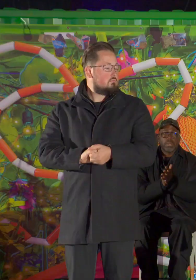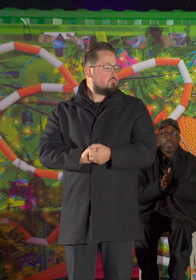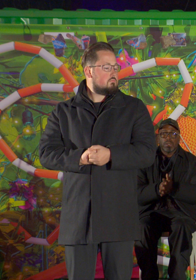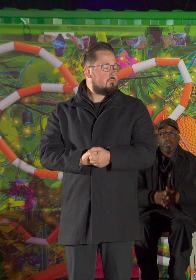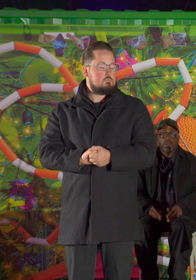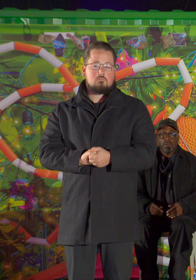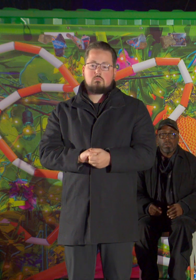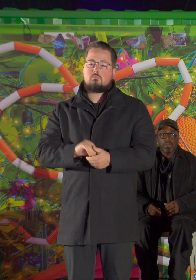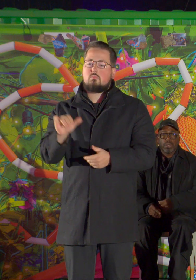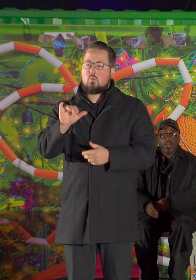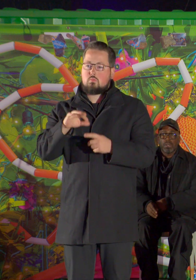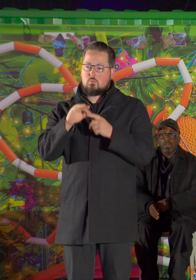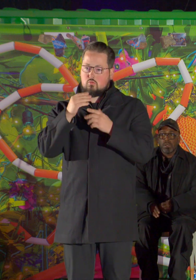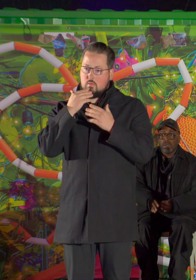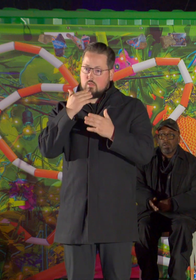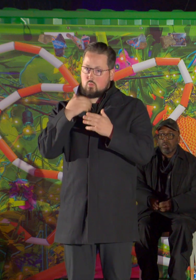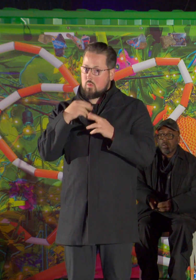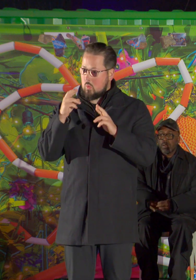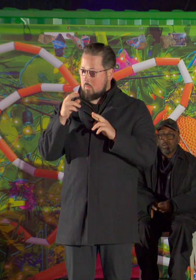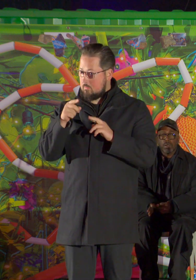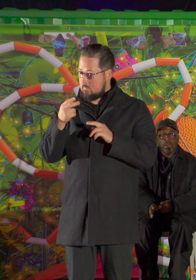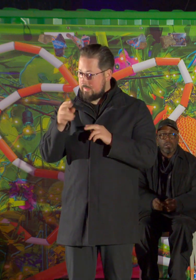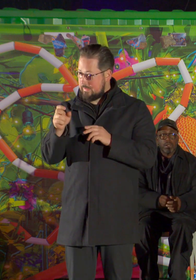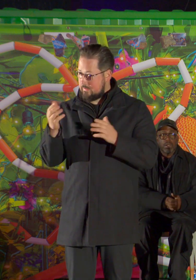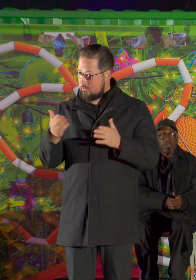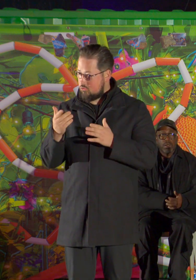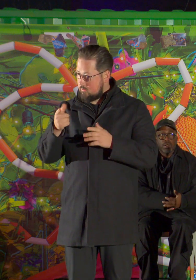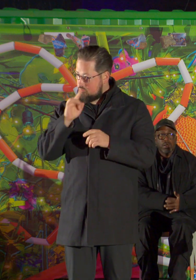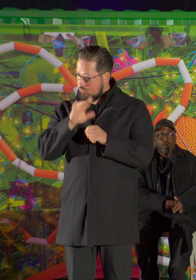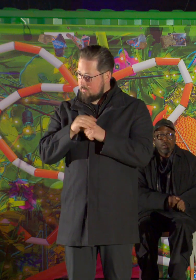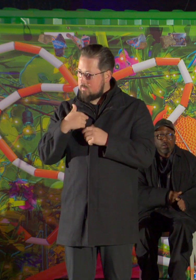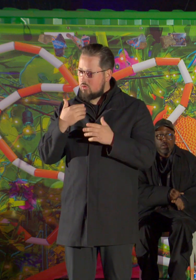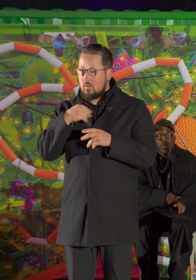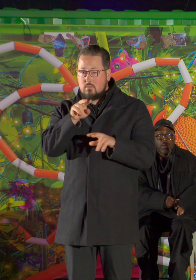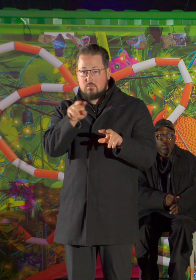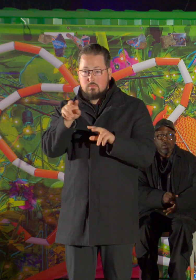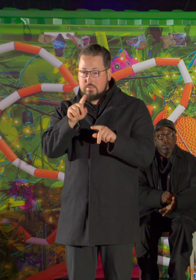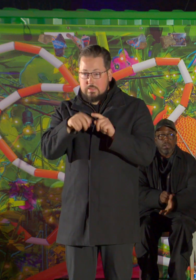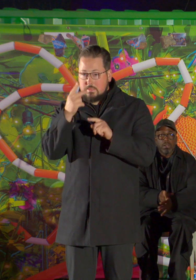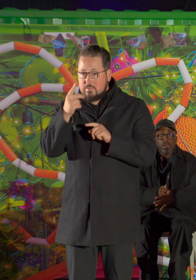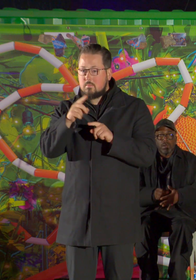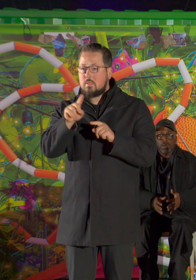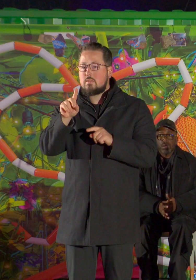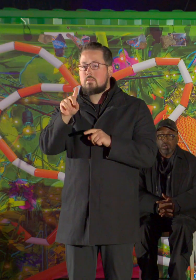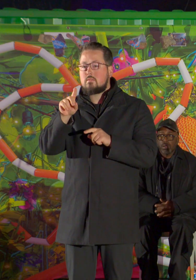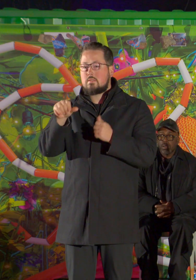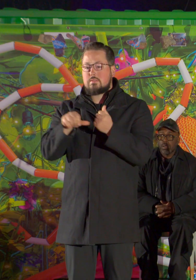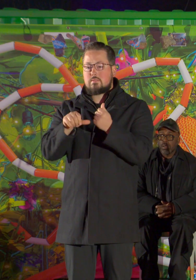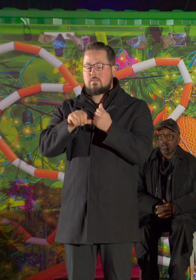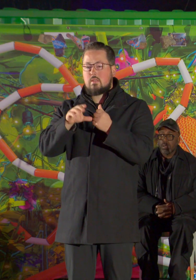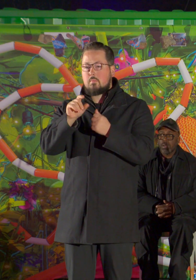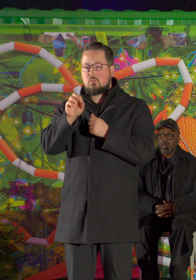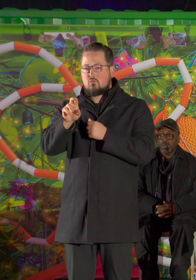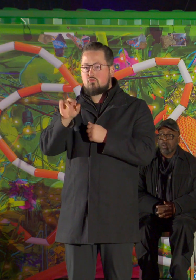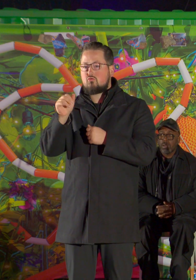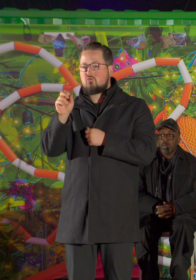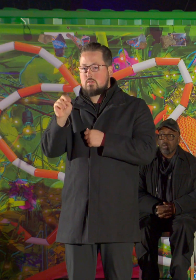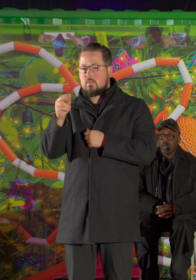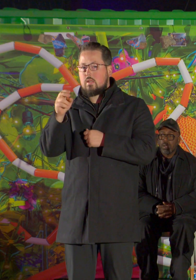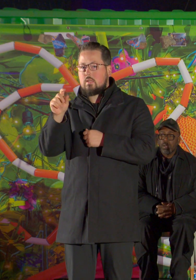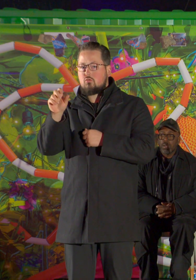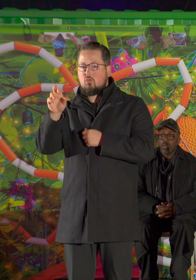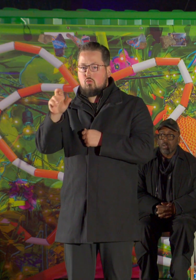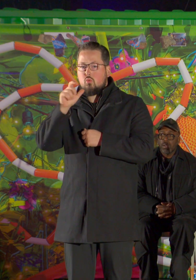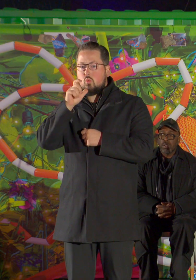Also, special thanks, and I hope he is here. He promised me would. I can't see anyone out there, but Deputy Commissioner Jason Hessler, who returned